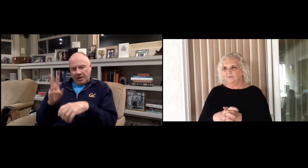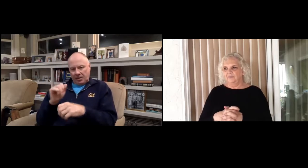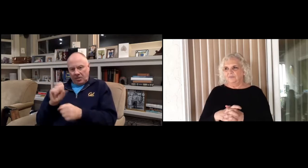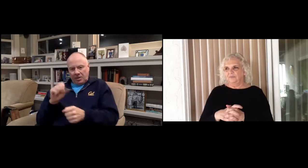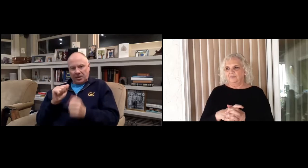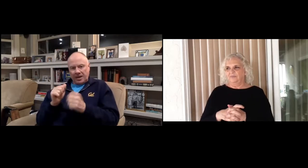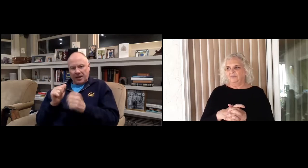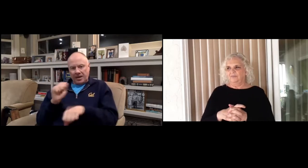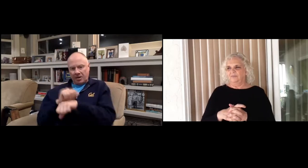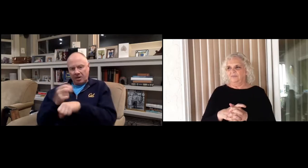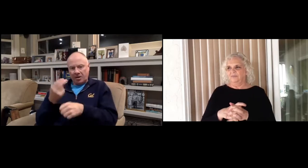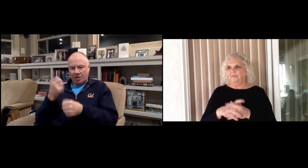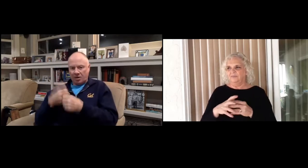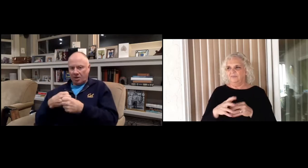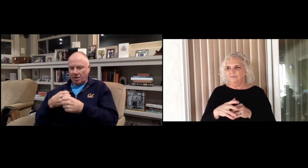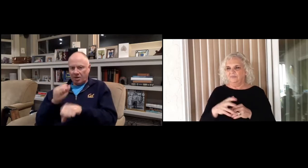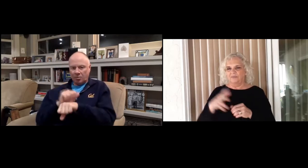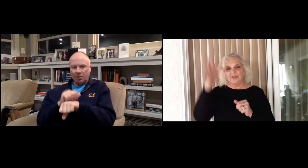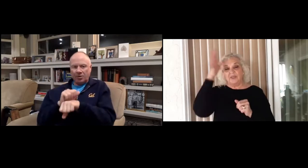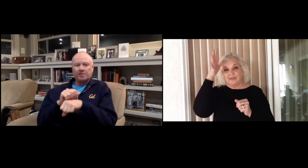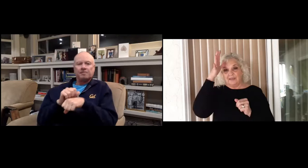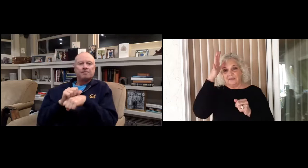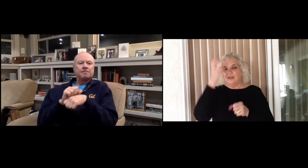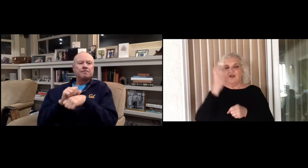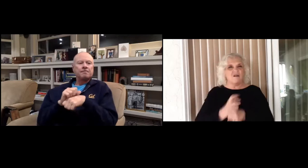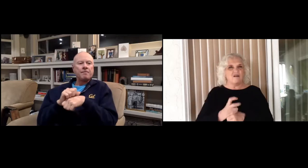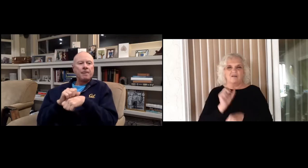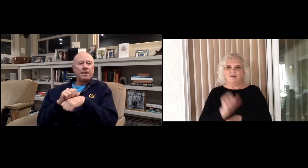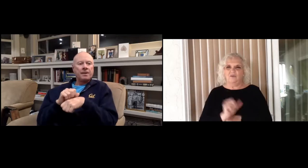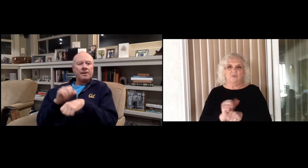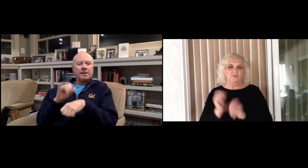Dad was a hard worker.